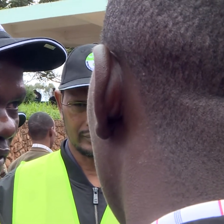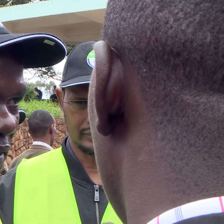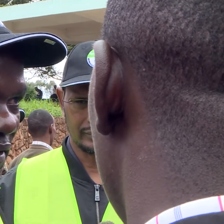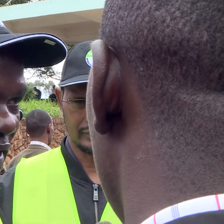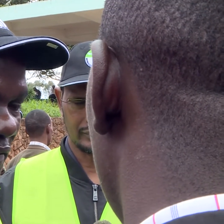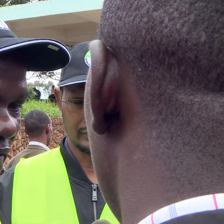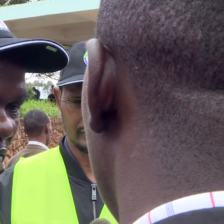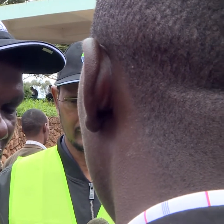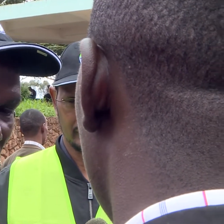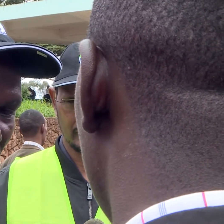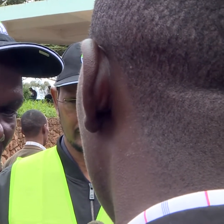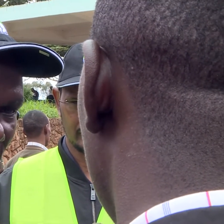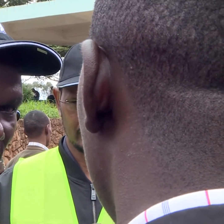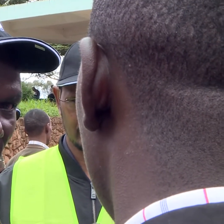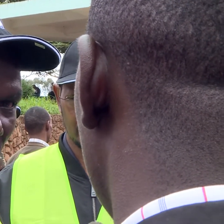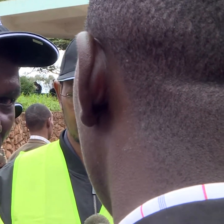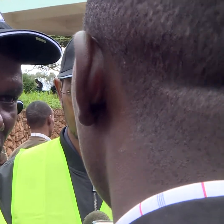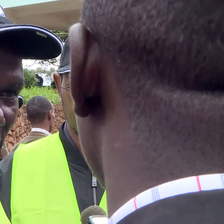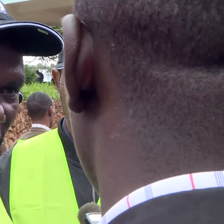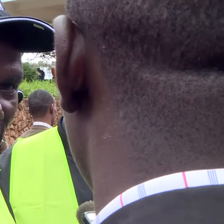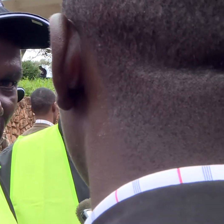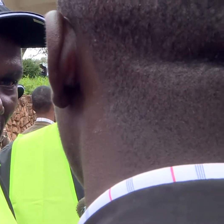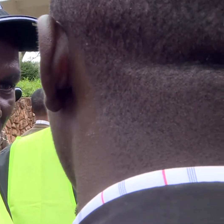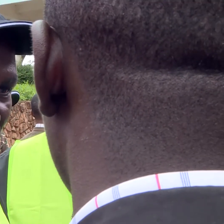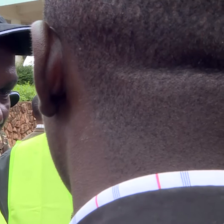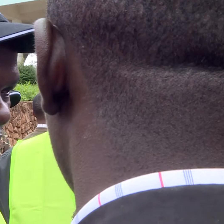At the moment, not been given report on